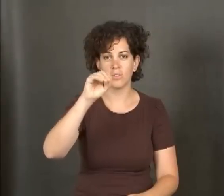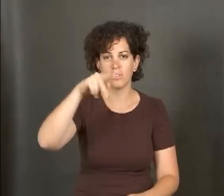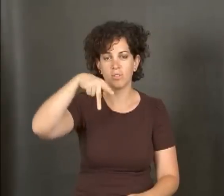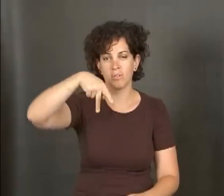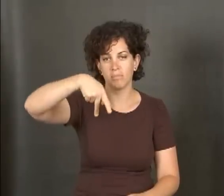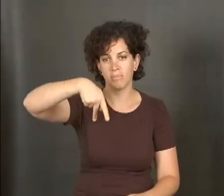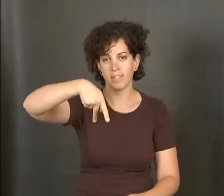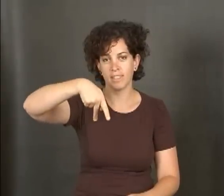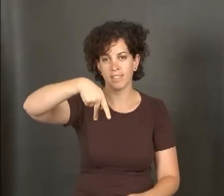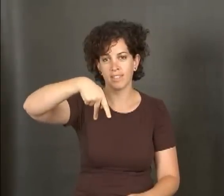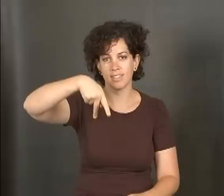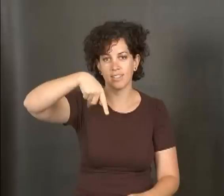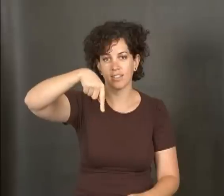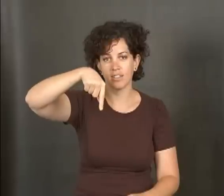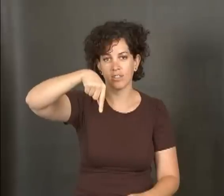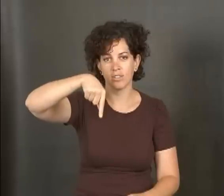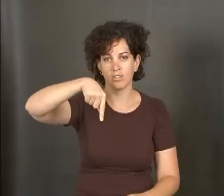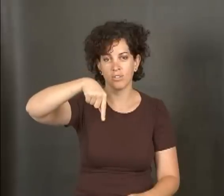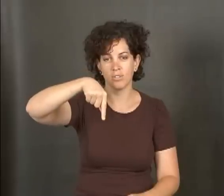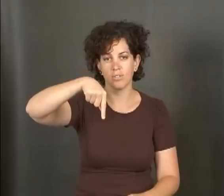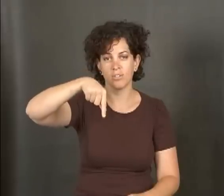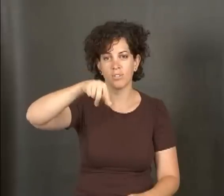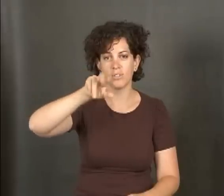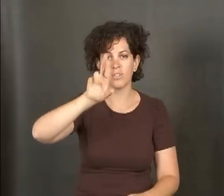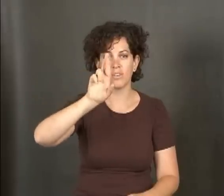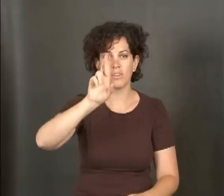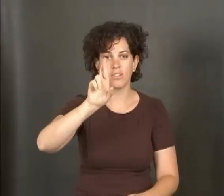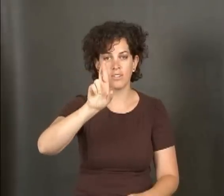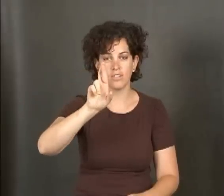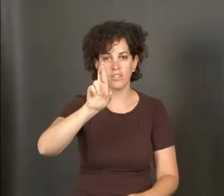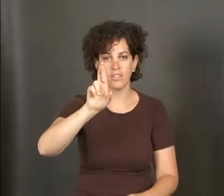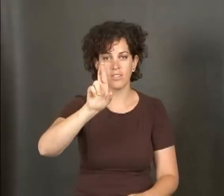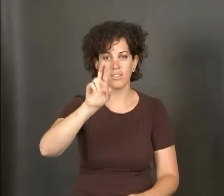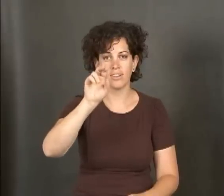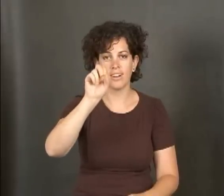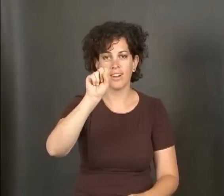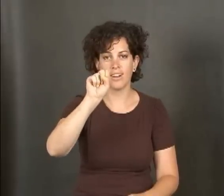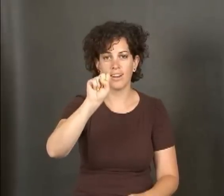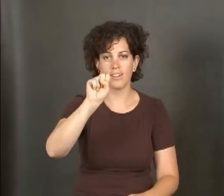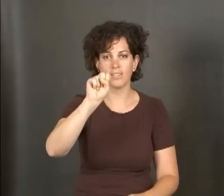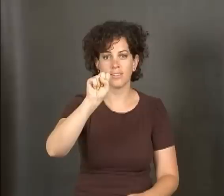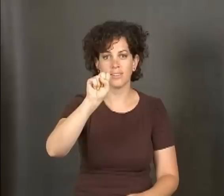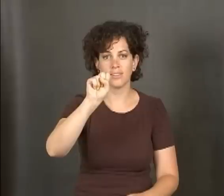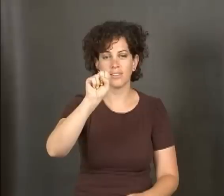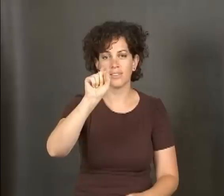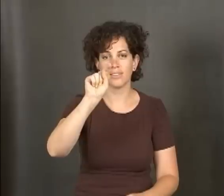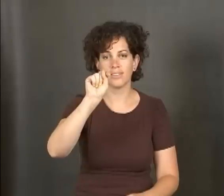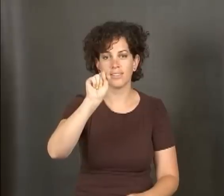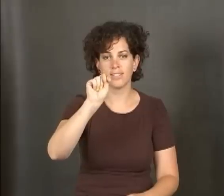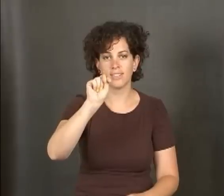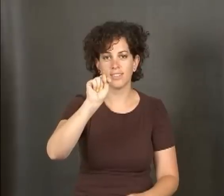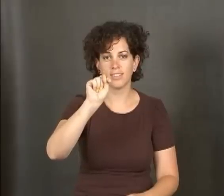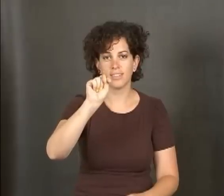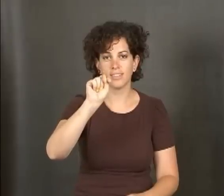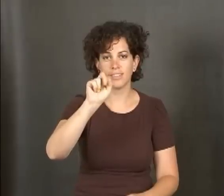P, Q, R, S, T,